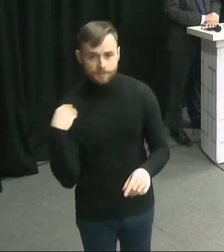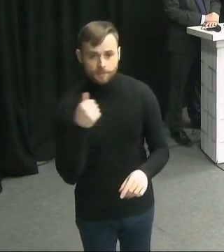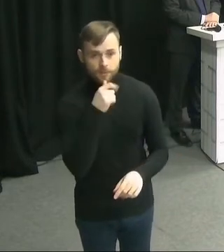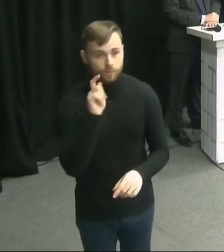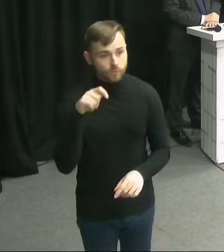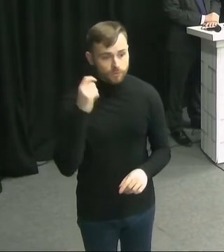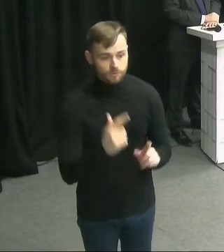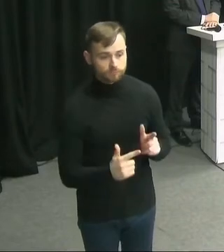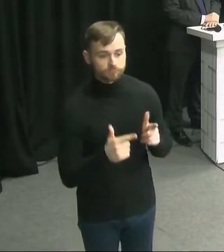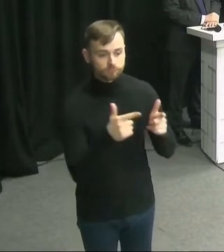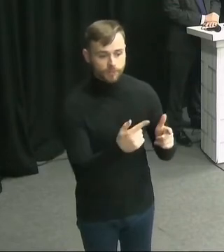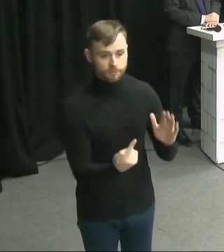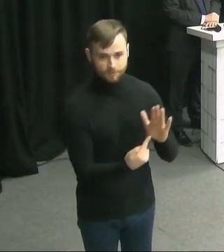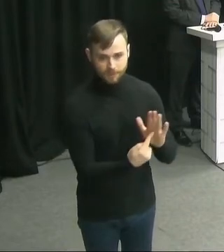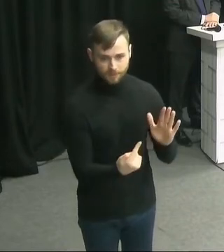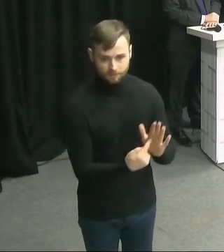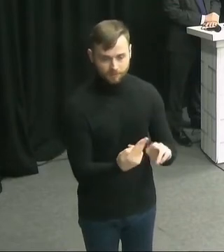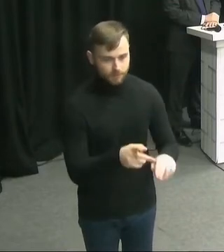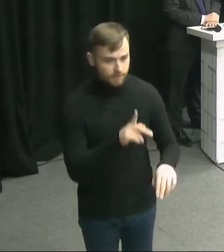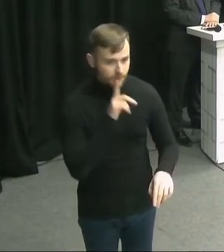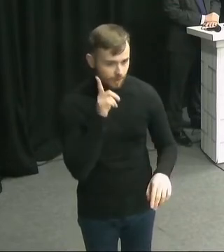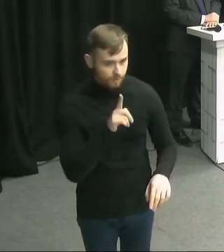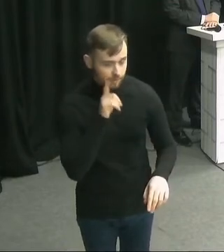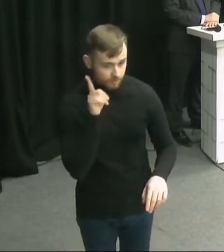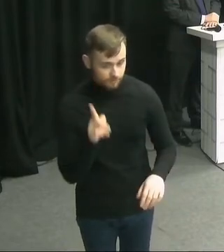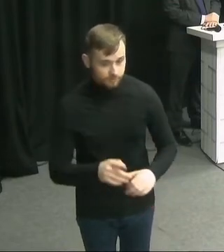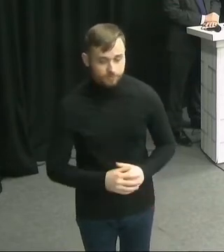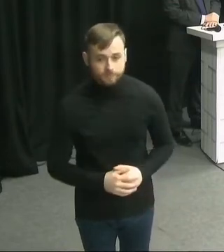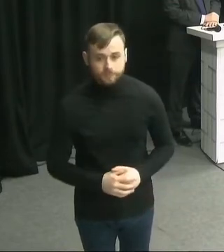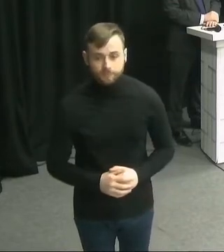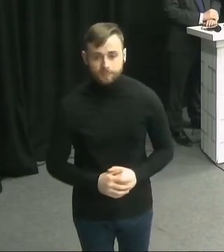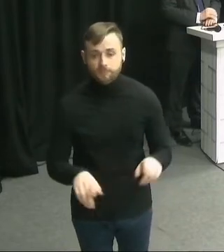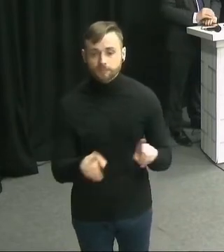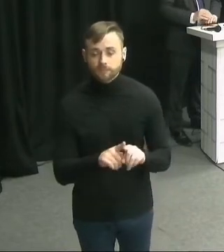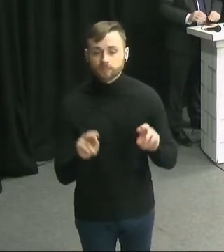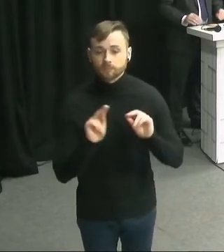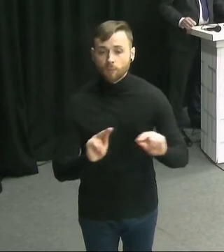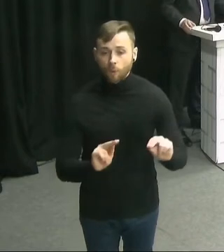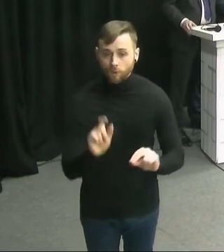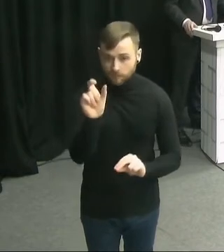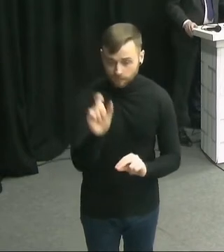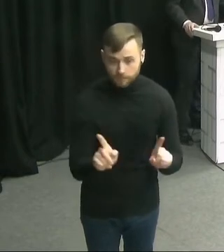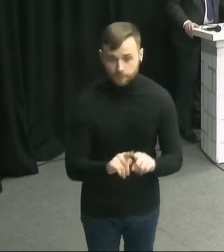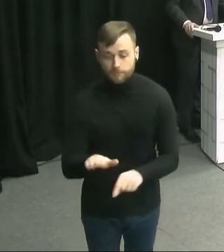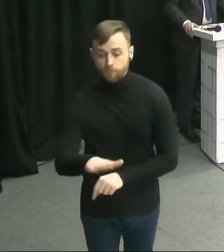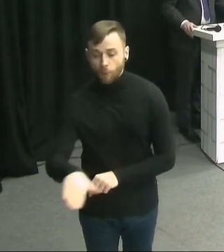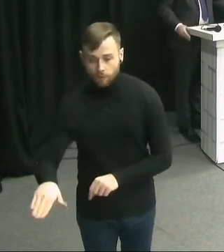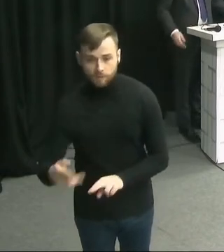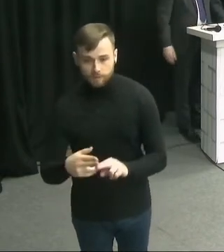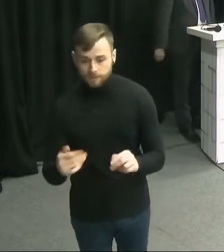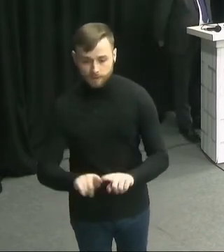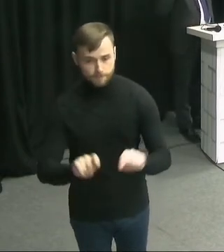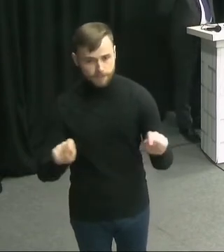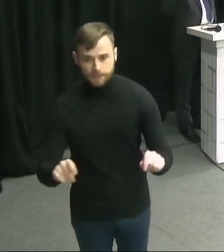So it's important to establish this relationship of teacher to